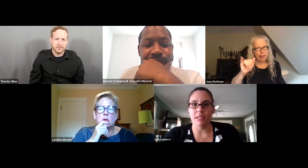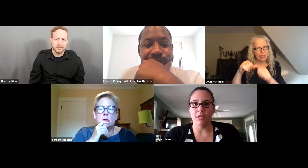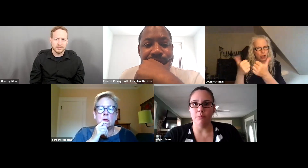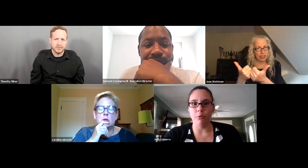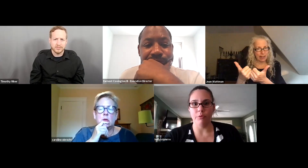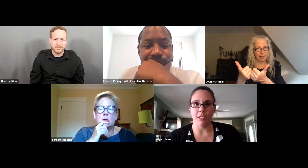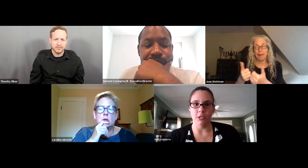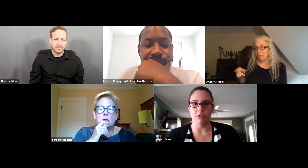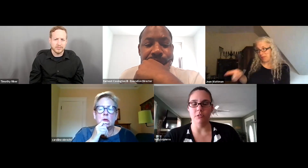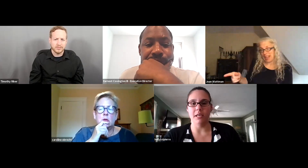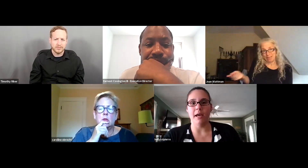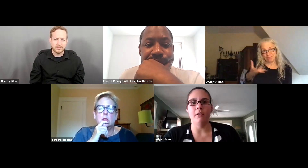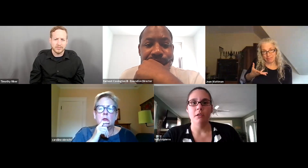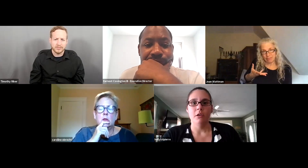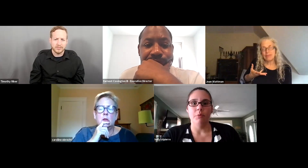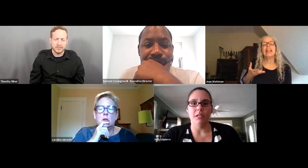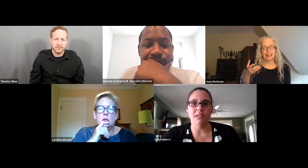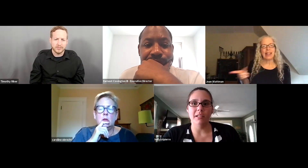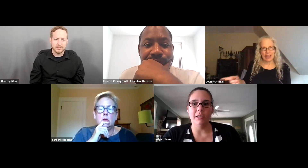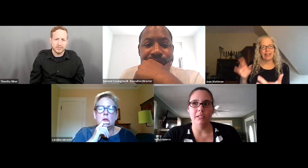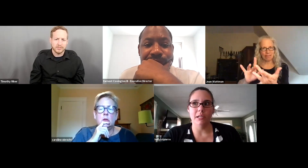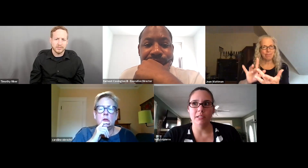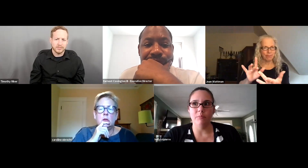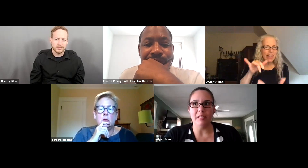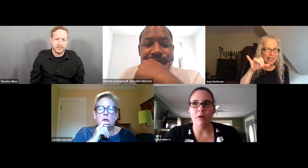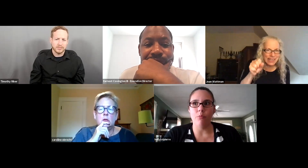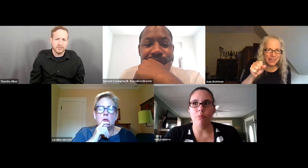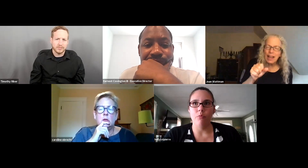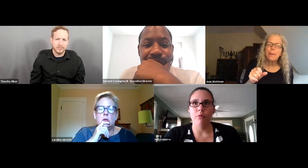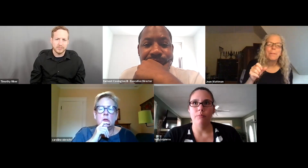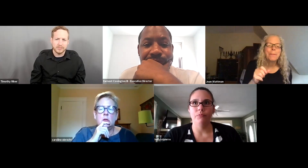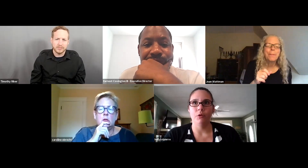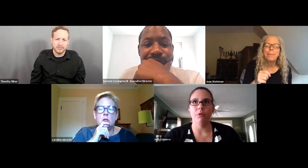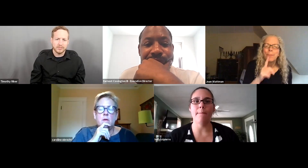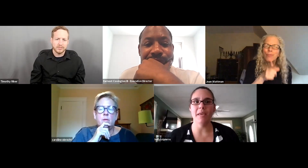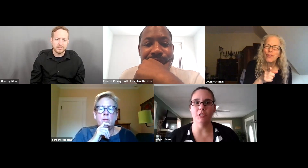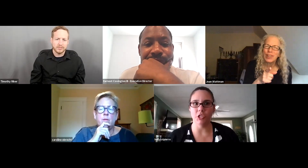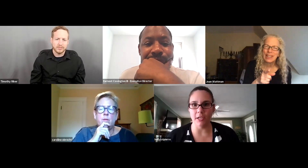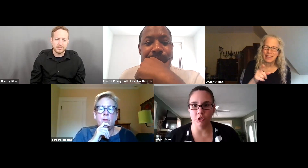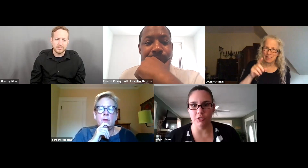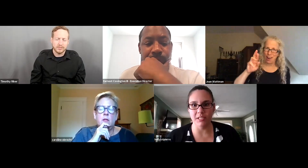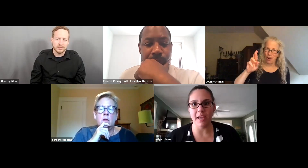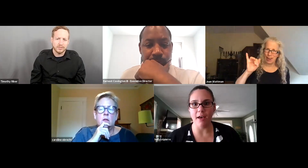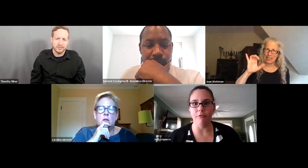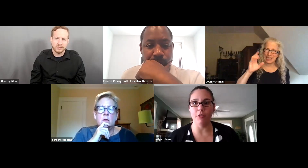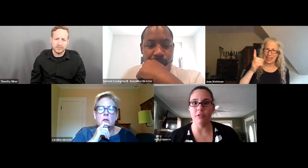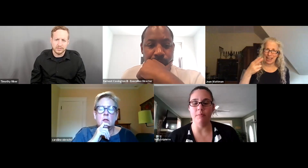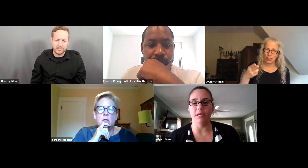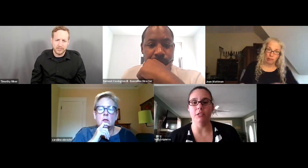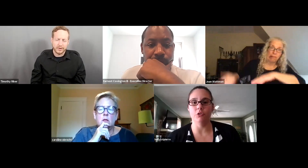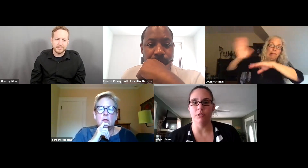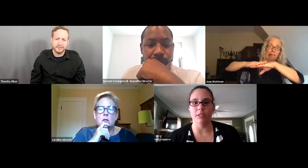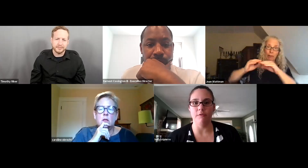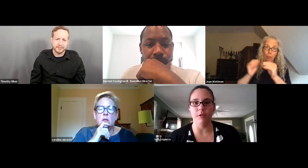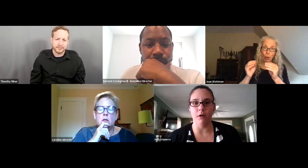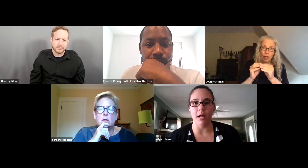agency, that they could use that. But it's not like, it's not something that we're not managing extra staff other than